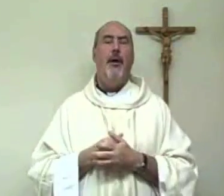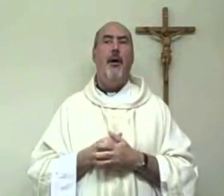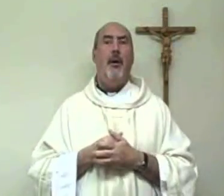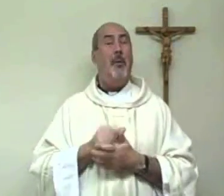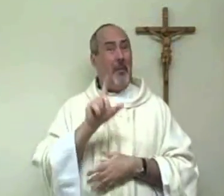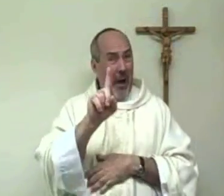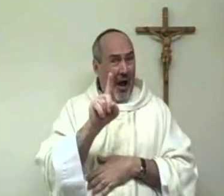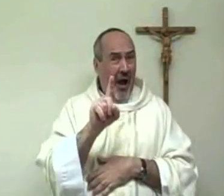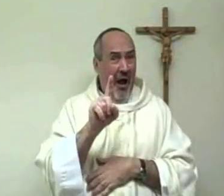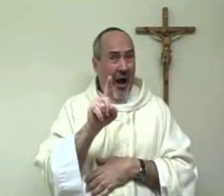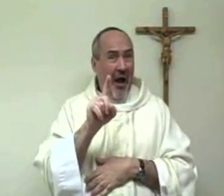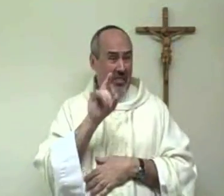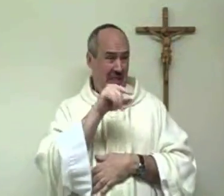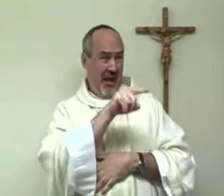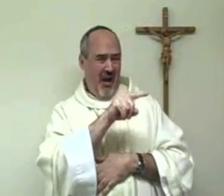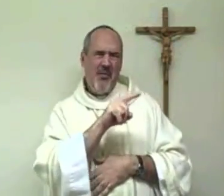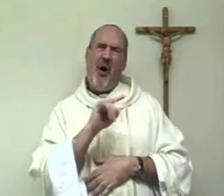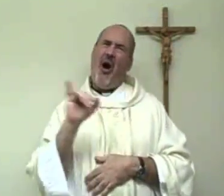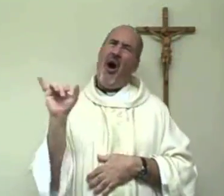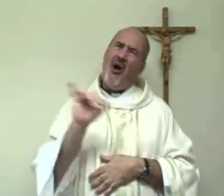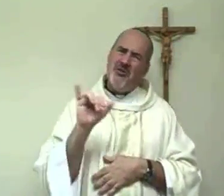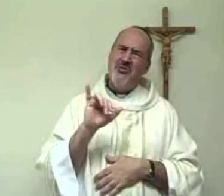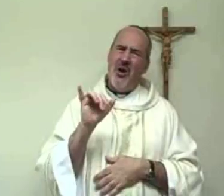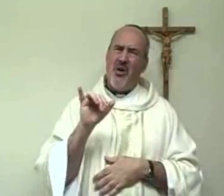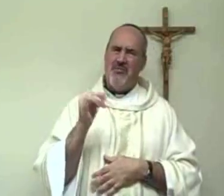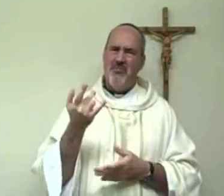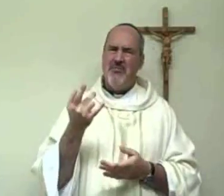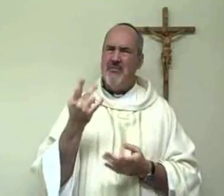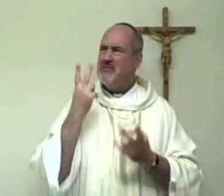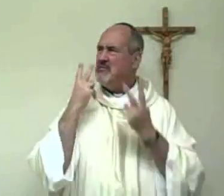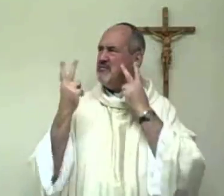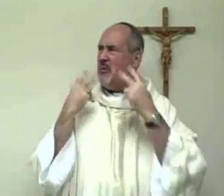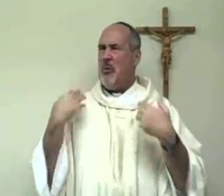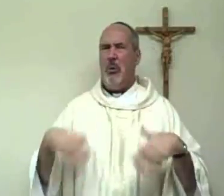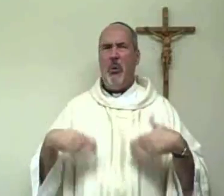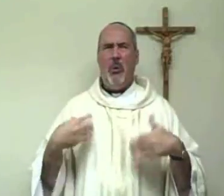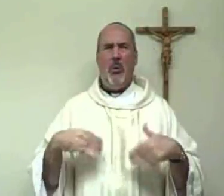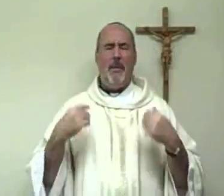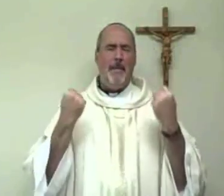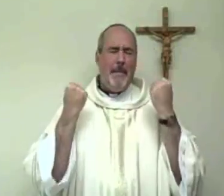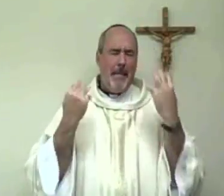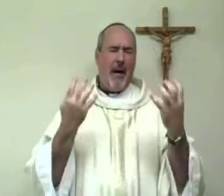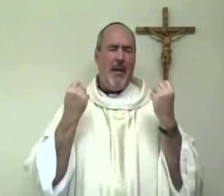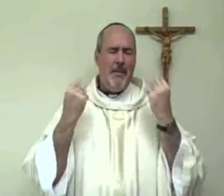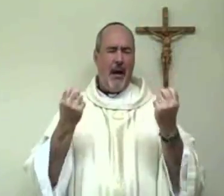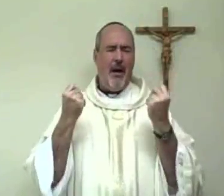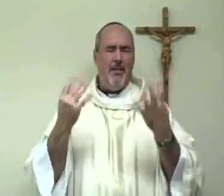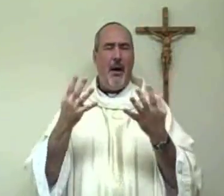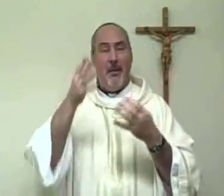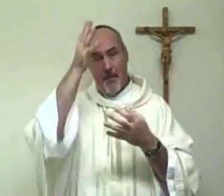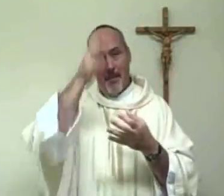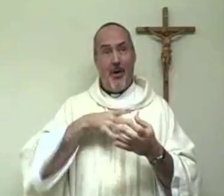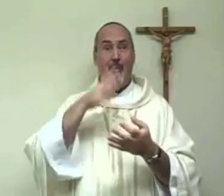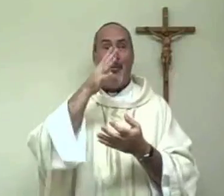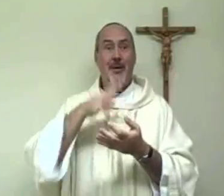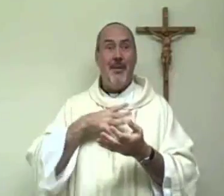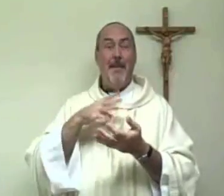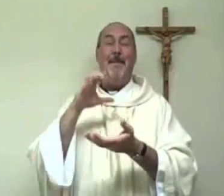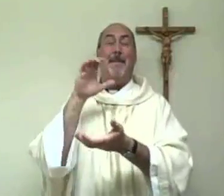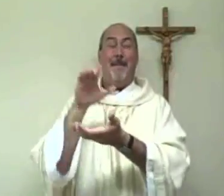woman. So that in and of itself creates a unique challenge. And in these modern times, we also